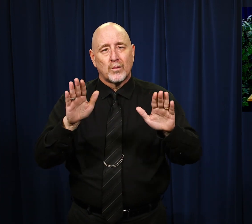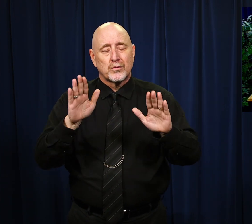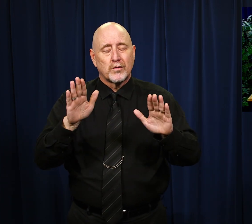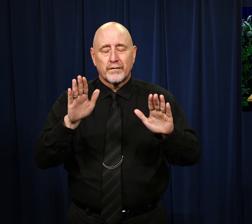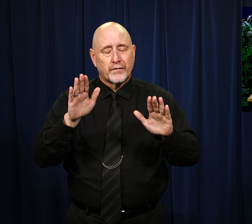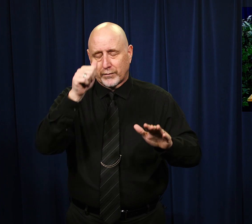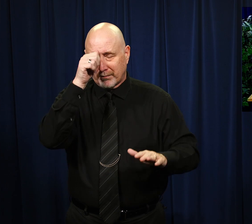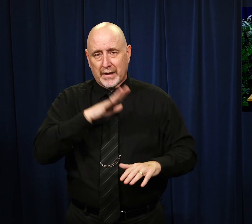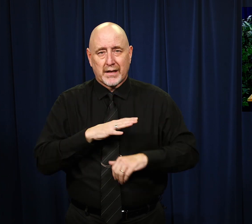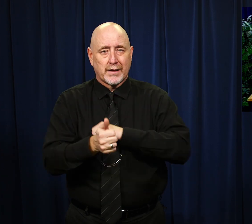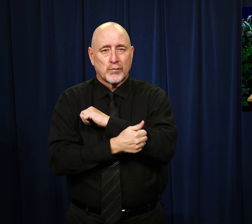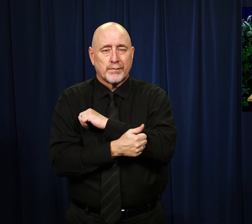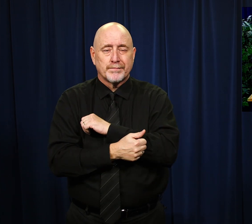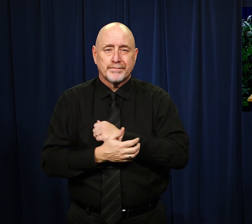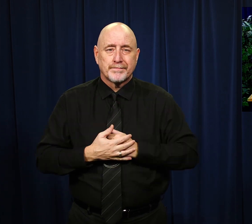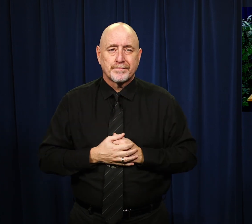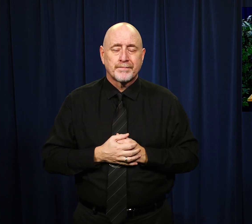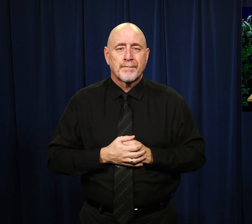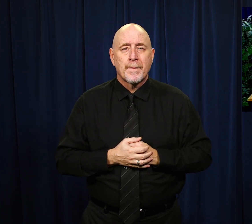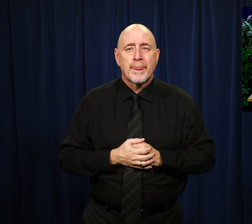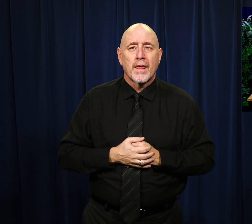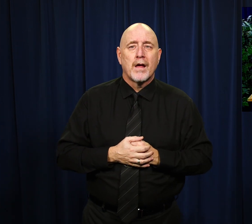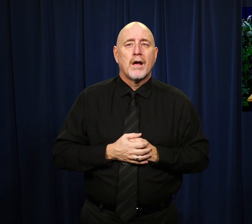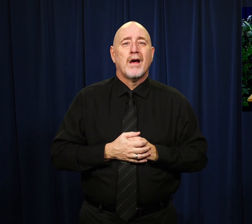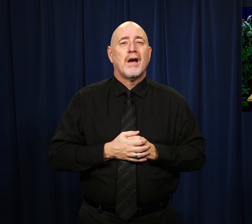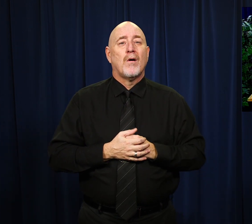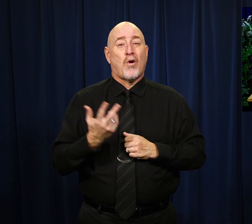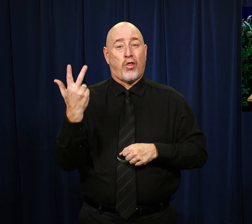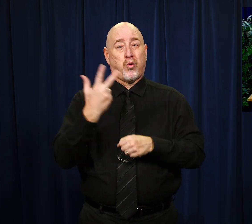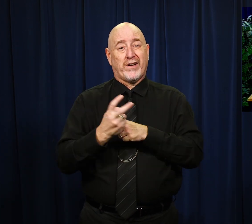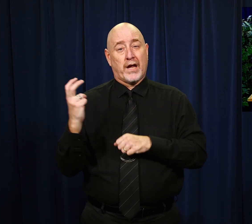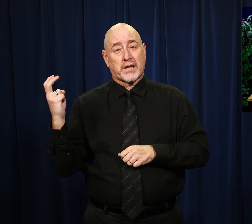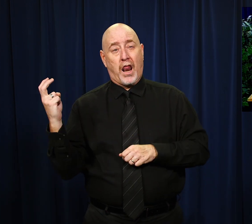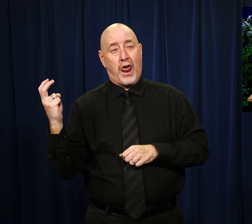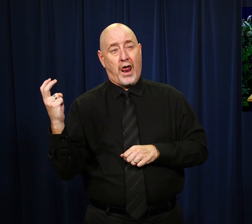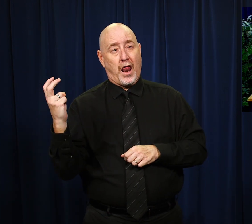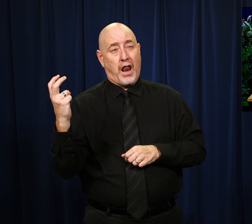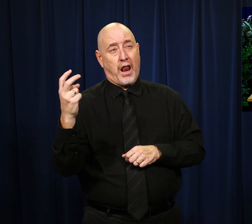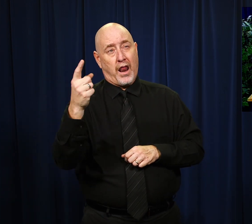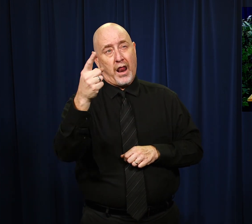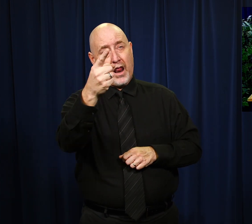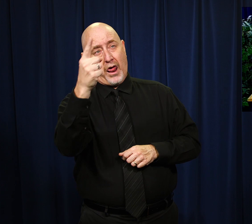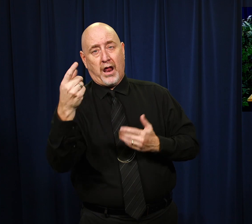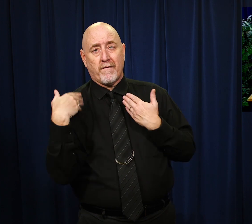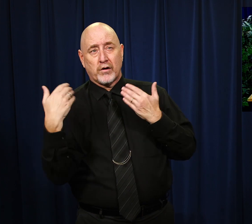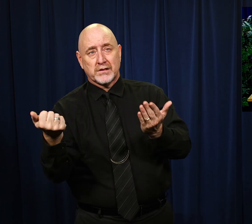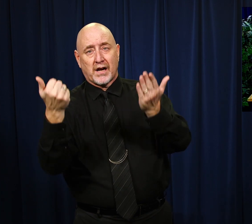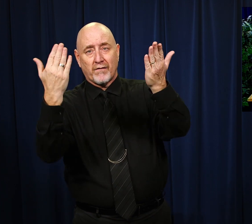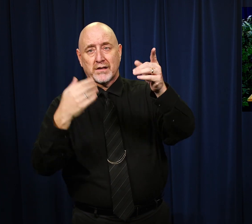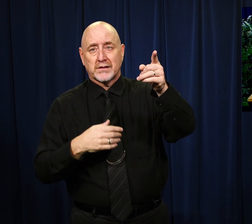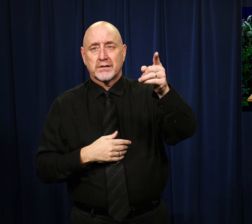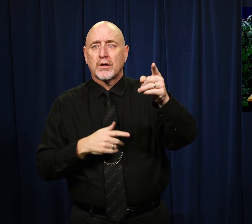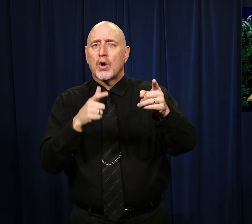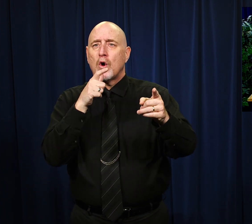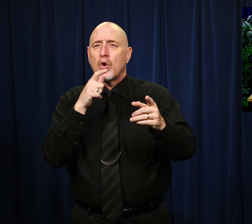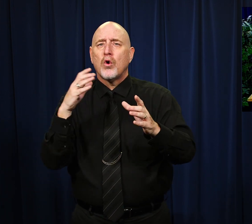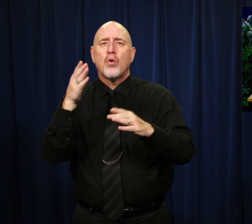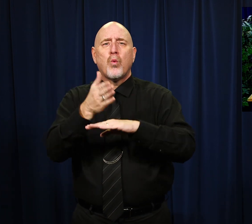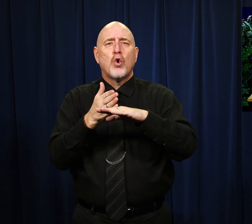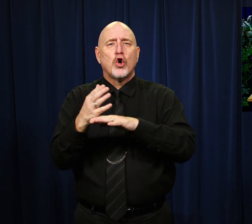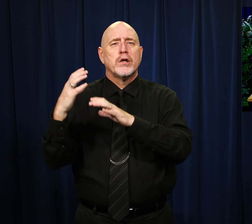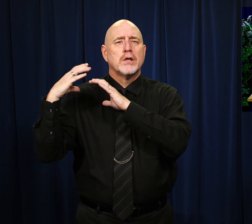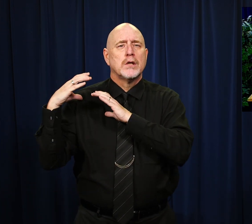wonderful, wonderful man this is. Well, they have to travel 3 days. That's quite a ways out to have to make a sacrifice. Who's carrying this